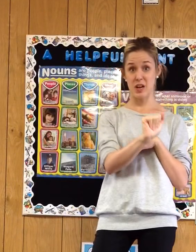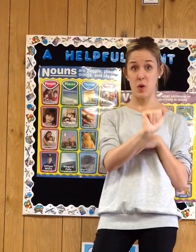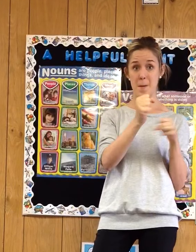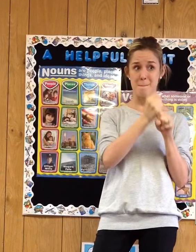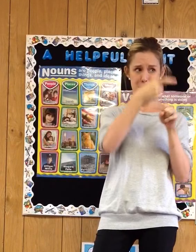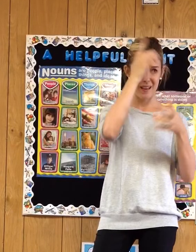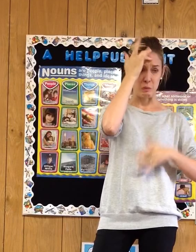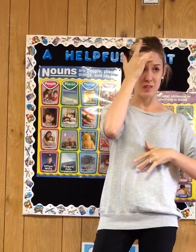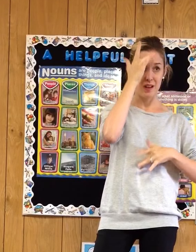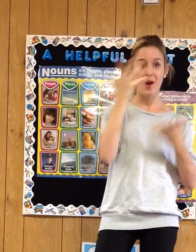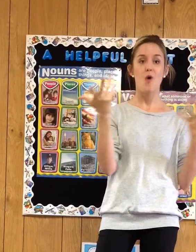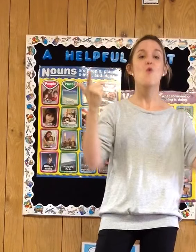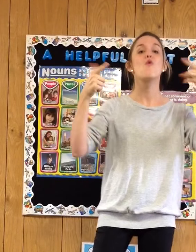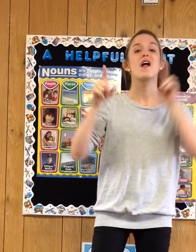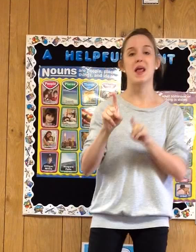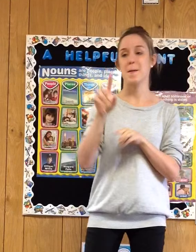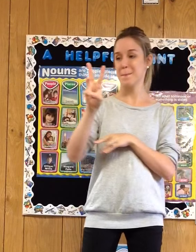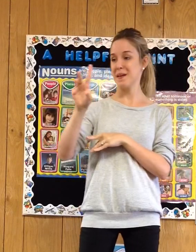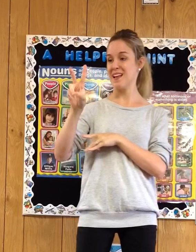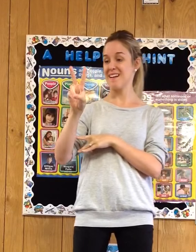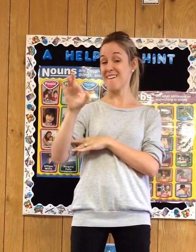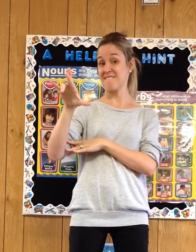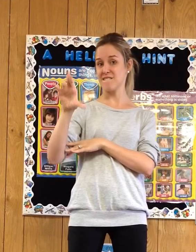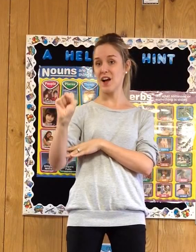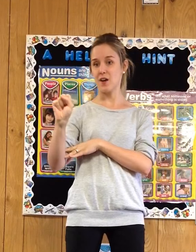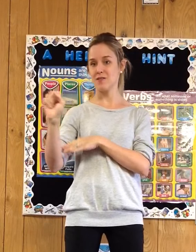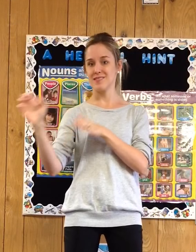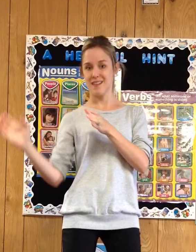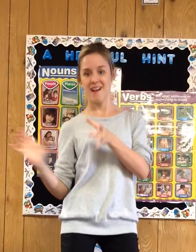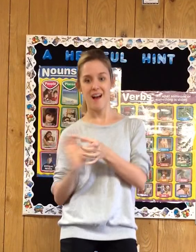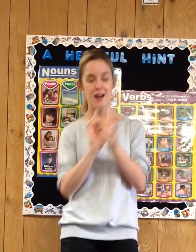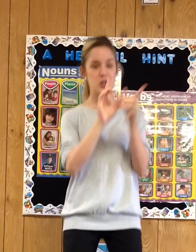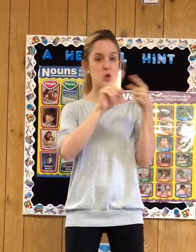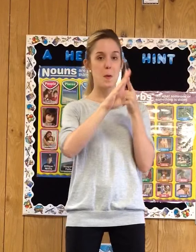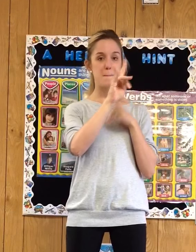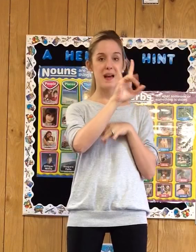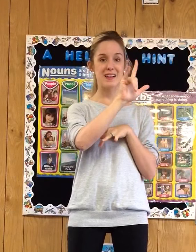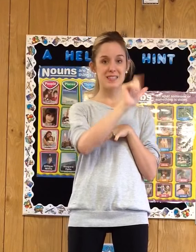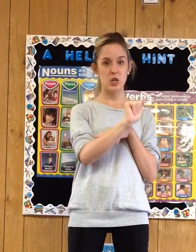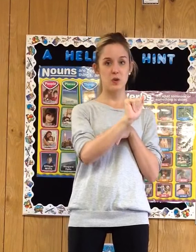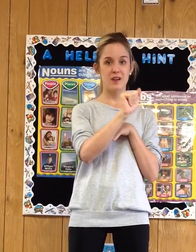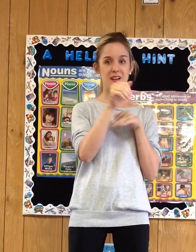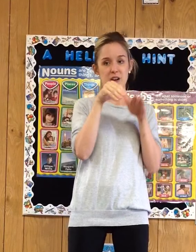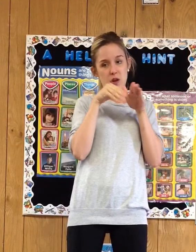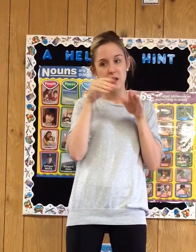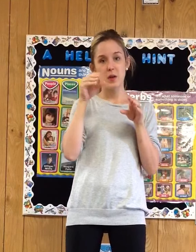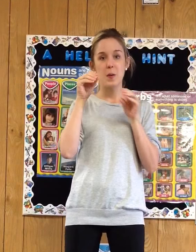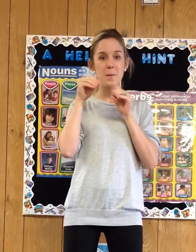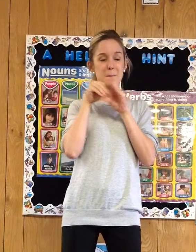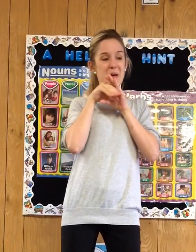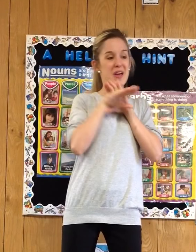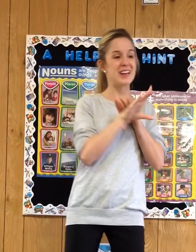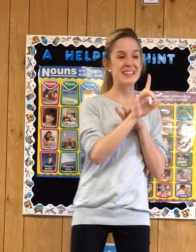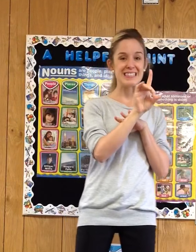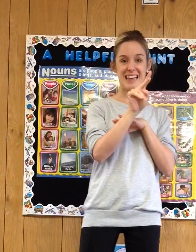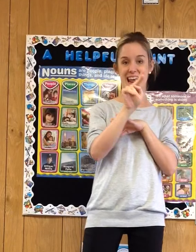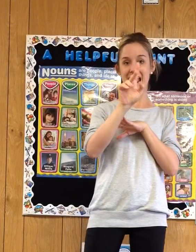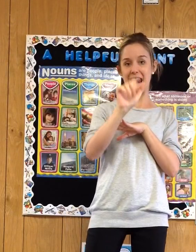happen. A virus grabbed onto a bacterium and it slipped its DNA into it.